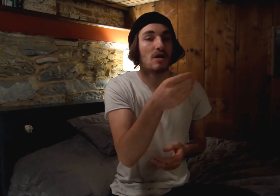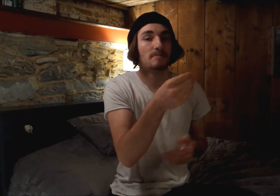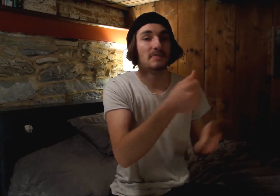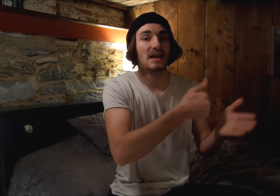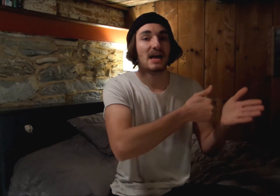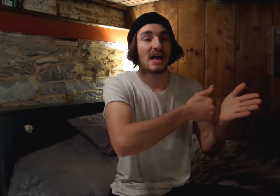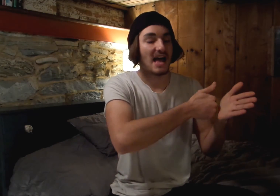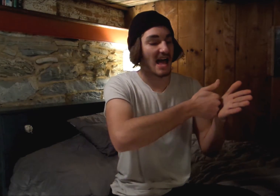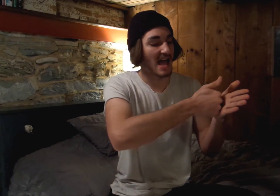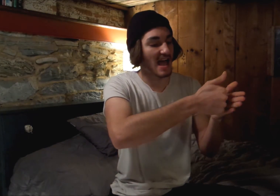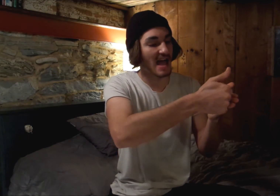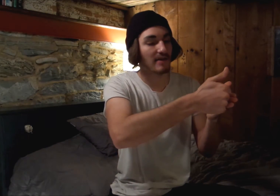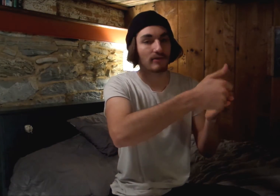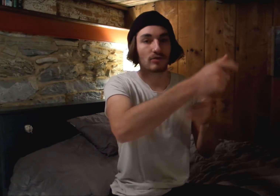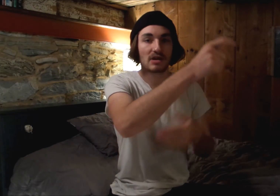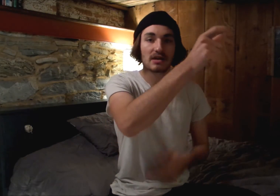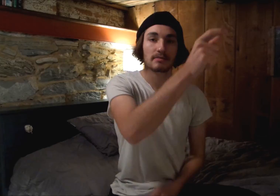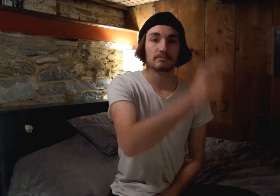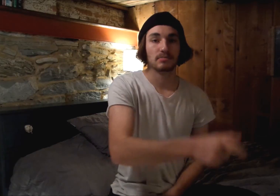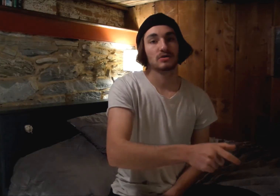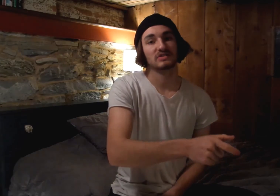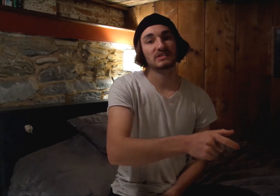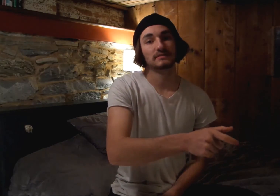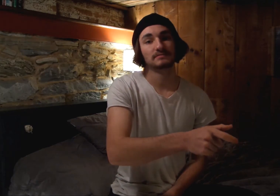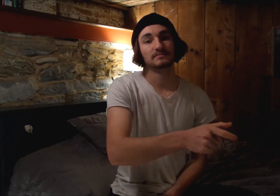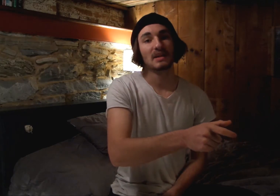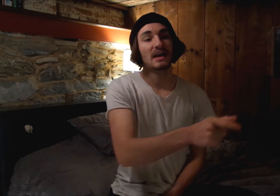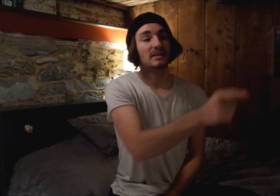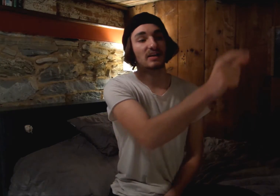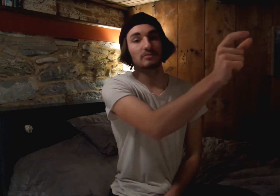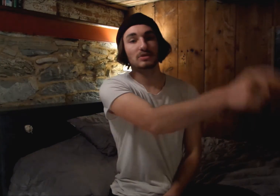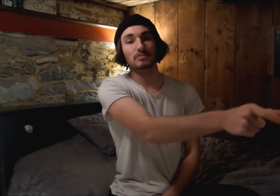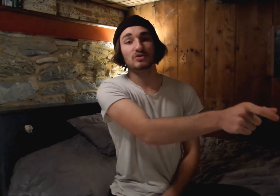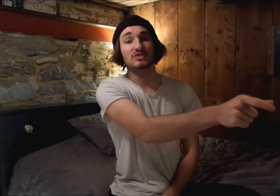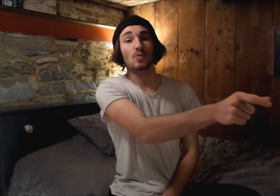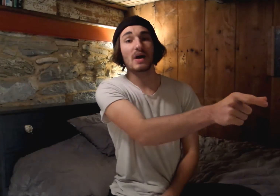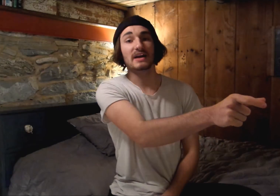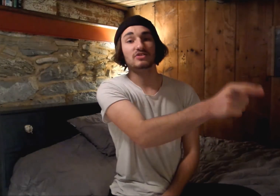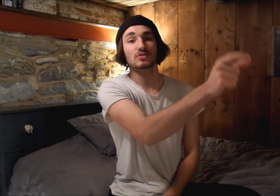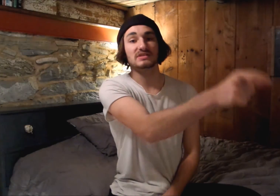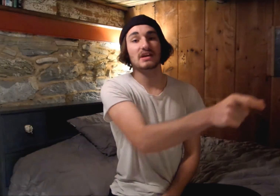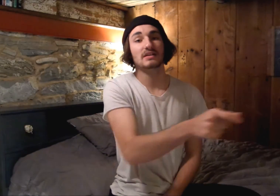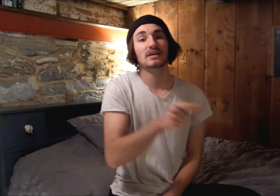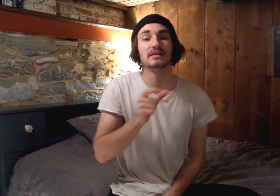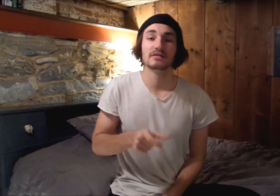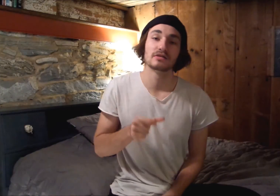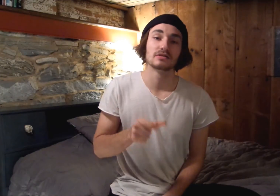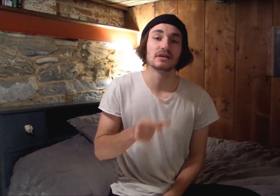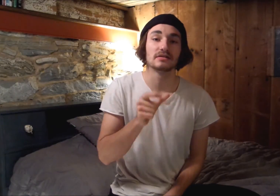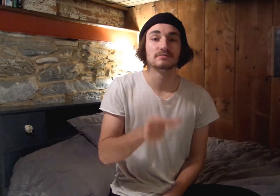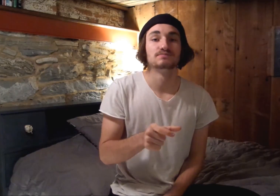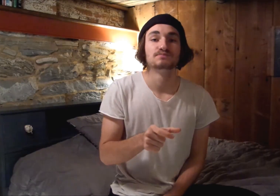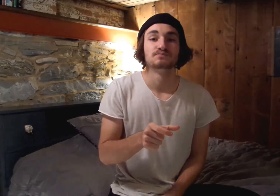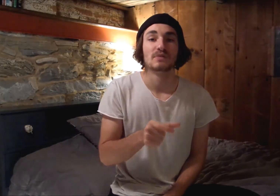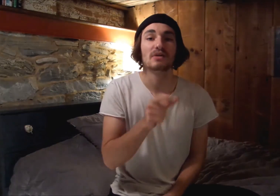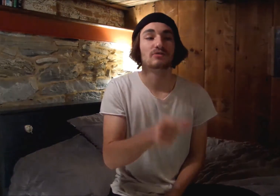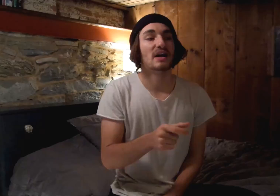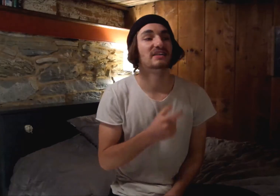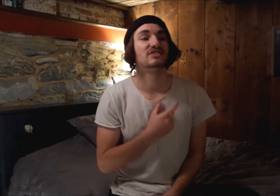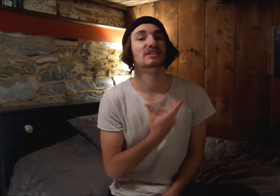from every person. Kind of put the person away so it's not like a friend, it's kind of like